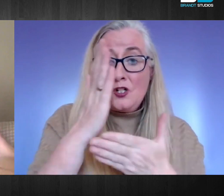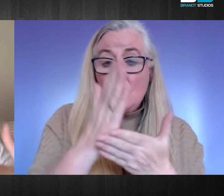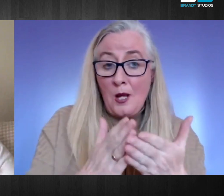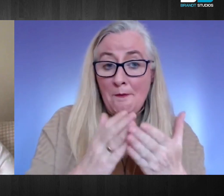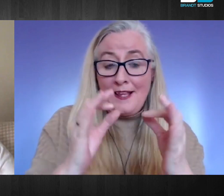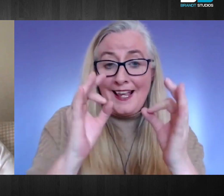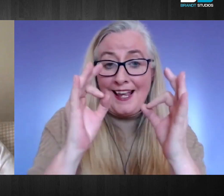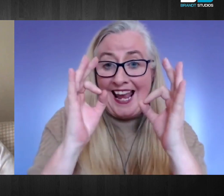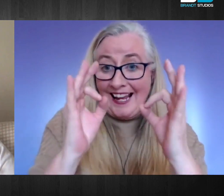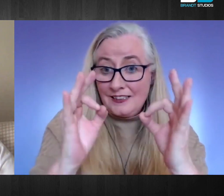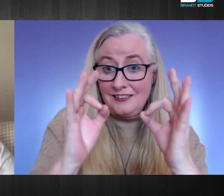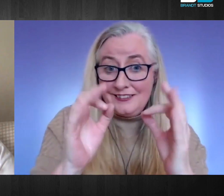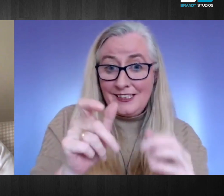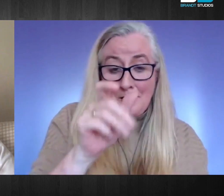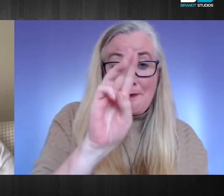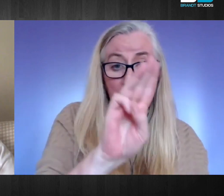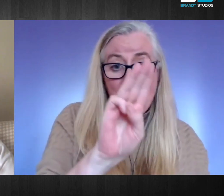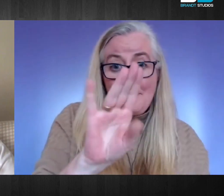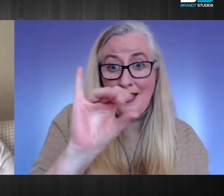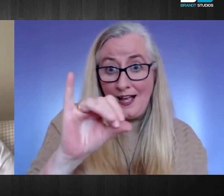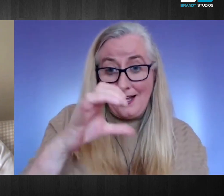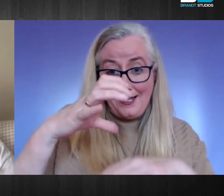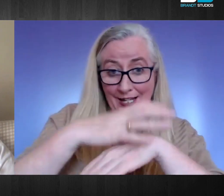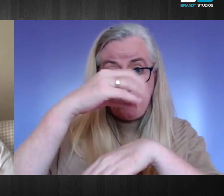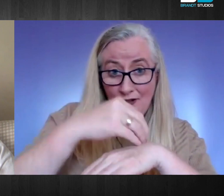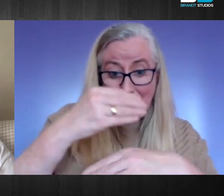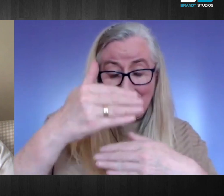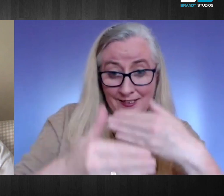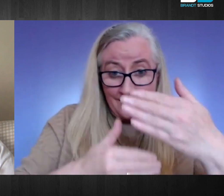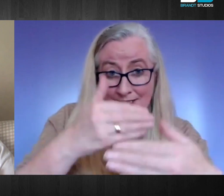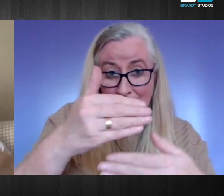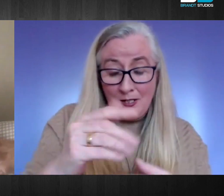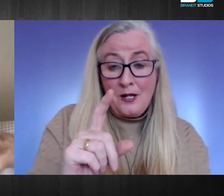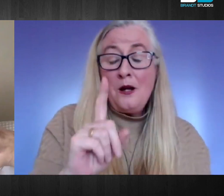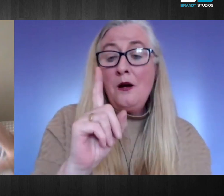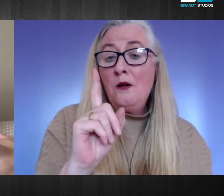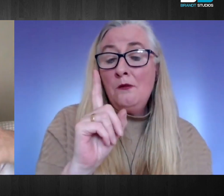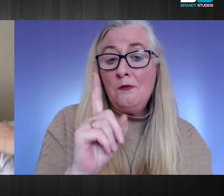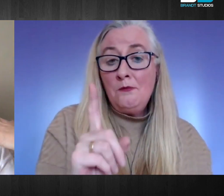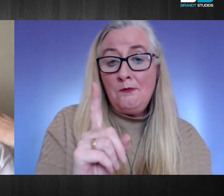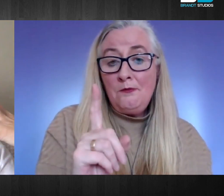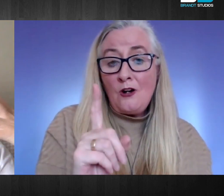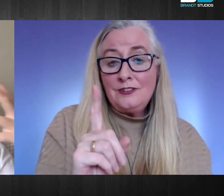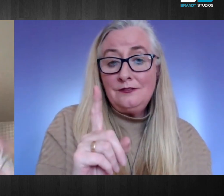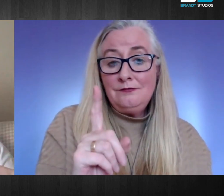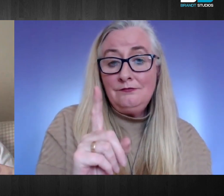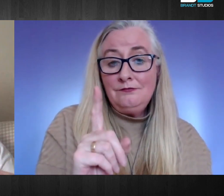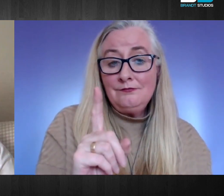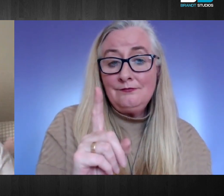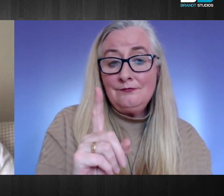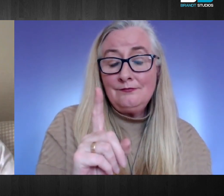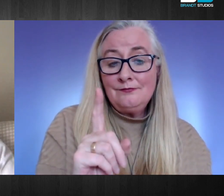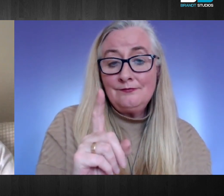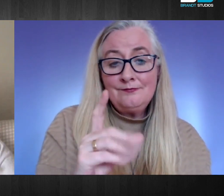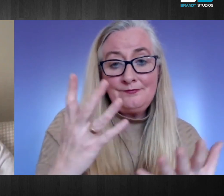PPI ongoing, but definitely it's something that is not necessarily a very immediate